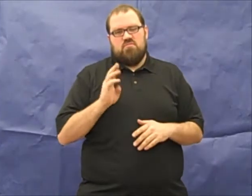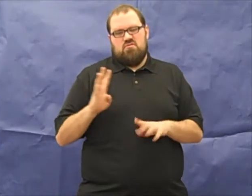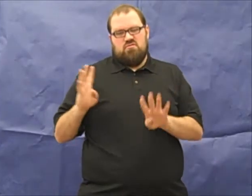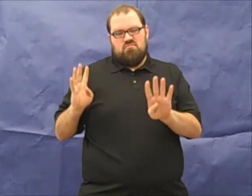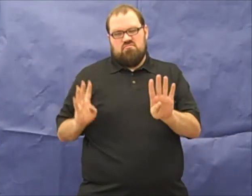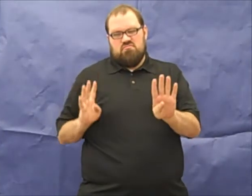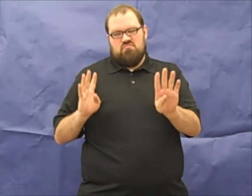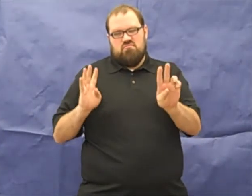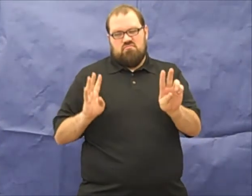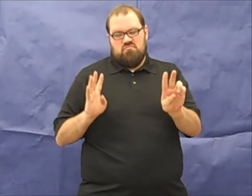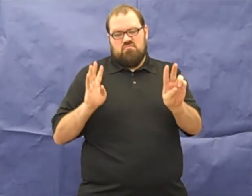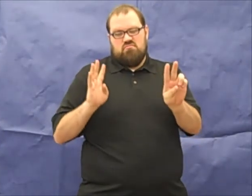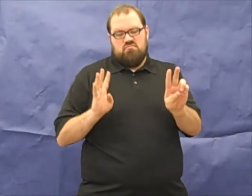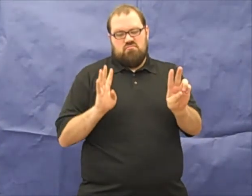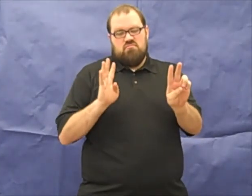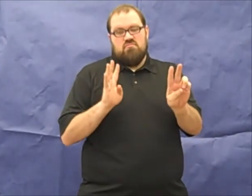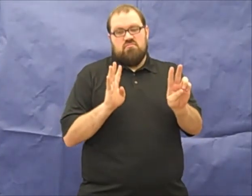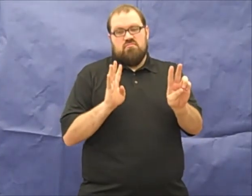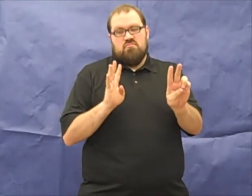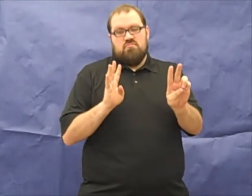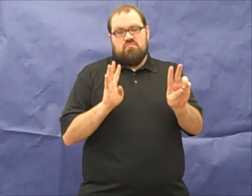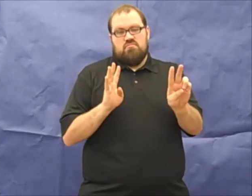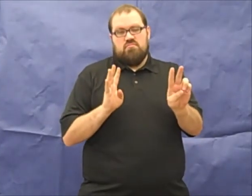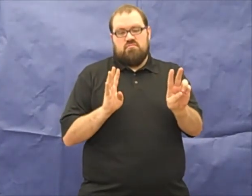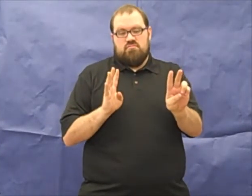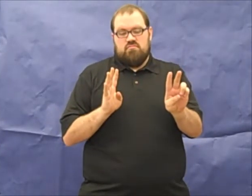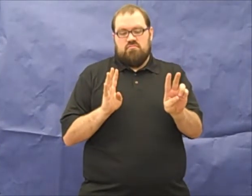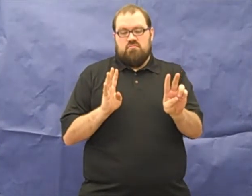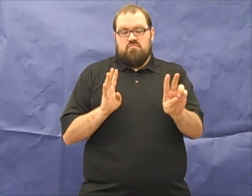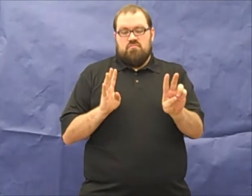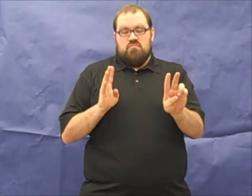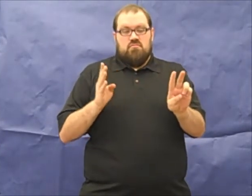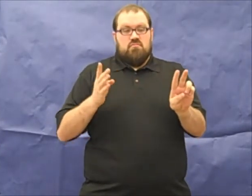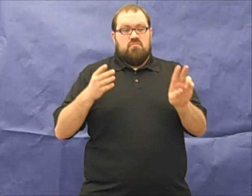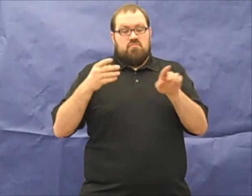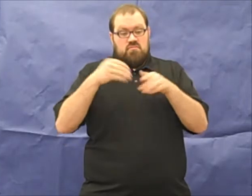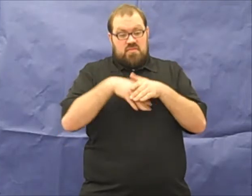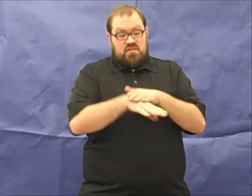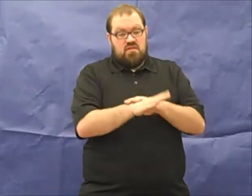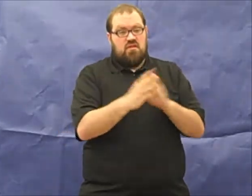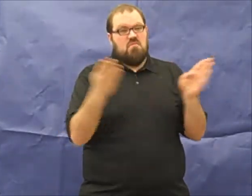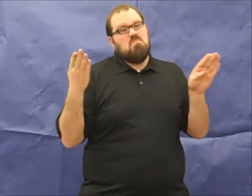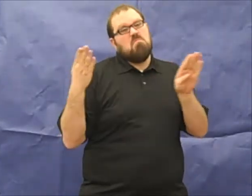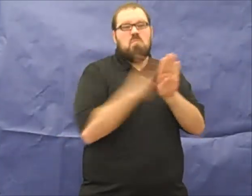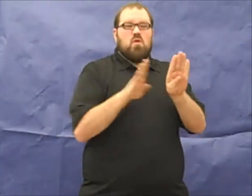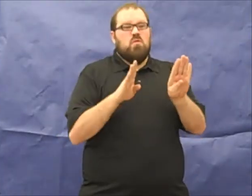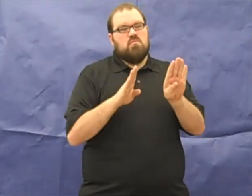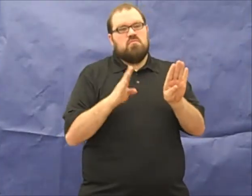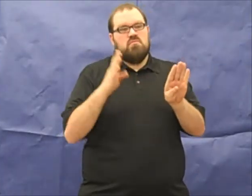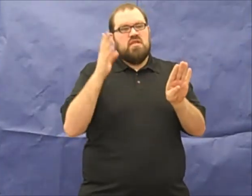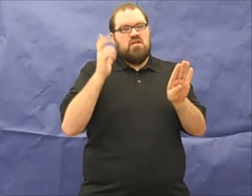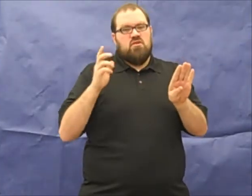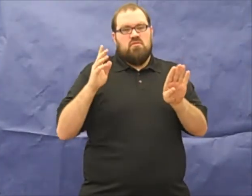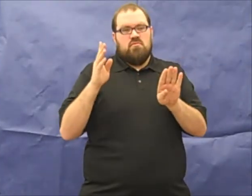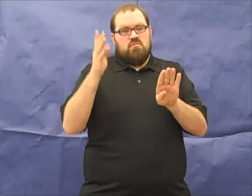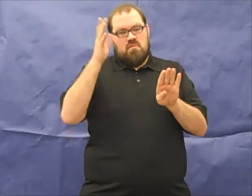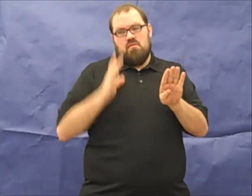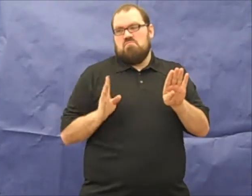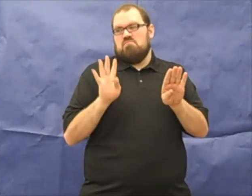behind us. The moment we're inside, the door slams shut, and we hear the peacekeepers' boots moving